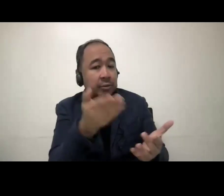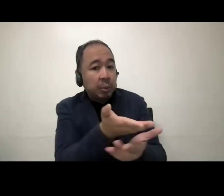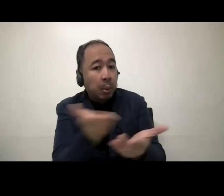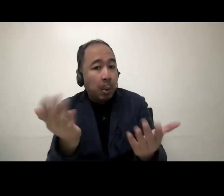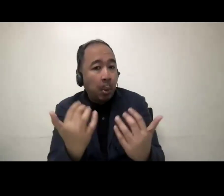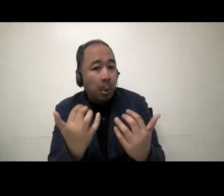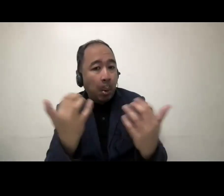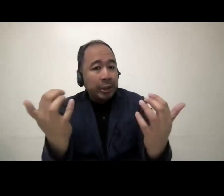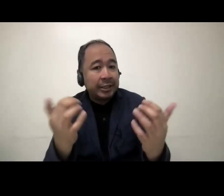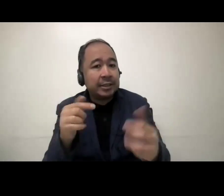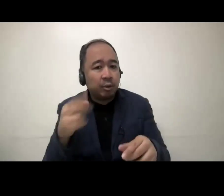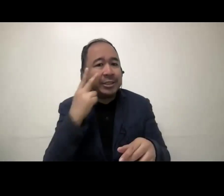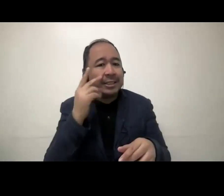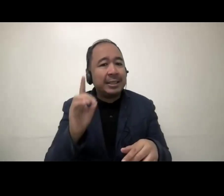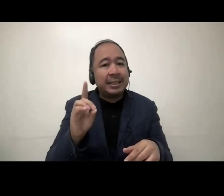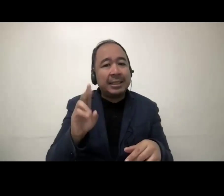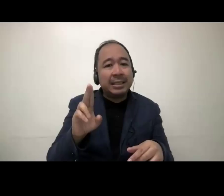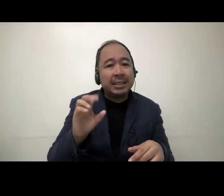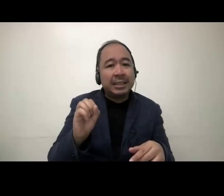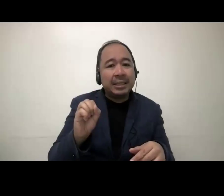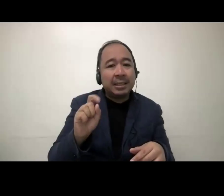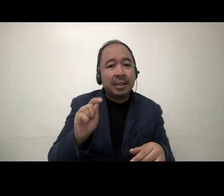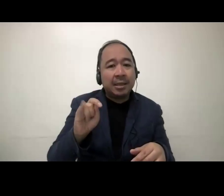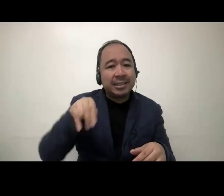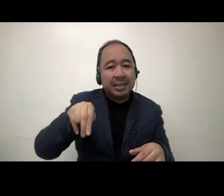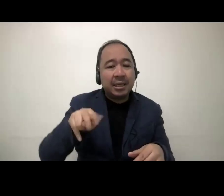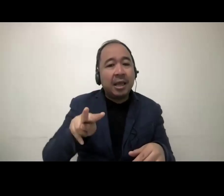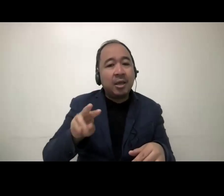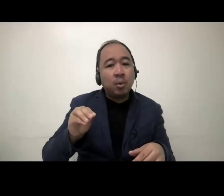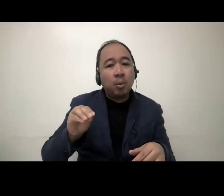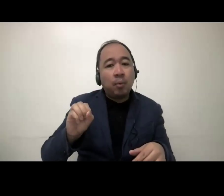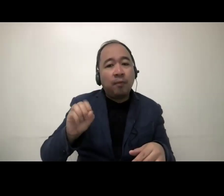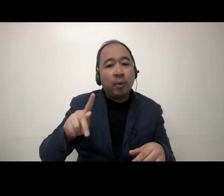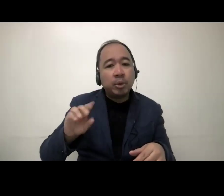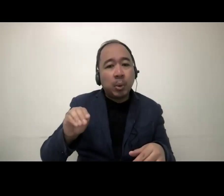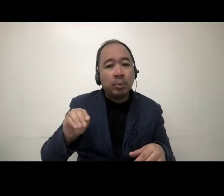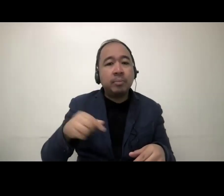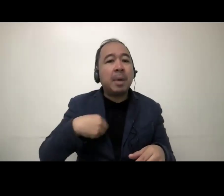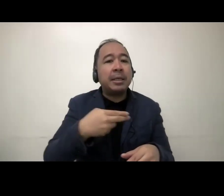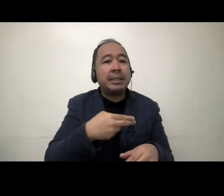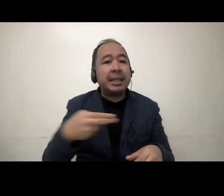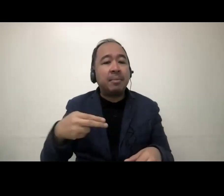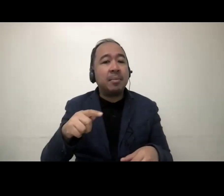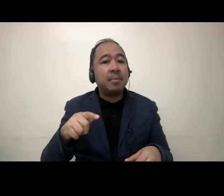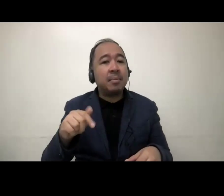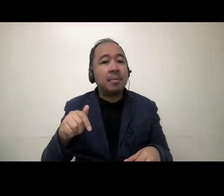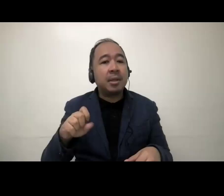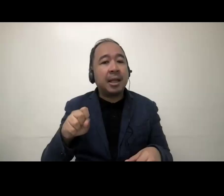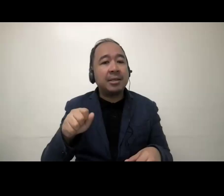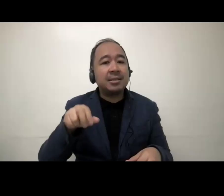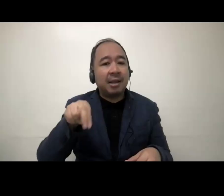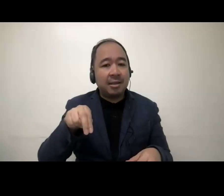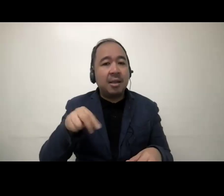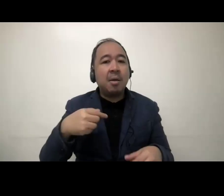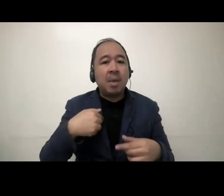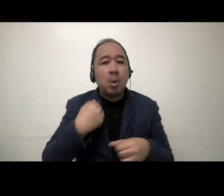access question and to the different argumentations that you have brought up between the different stakeholders,